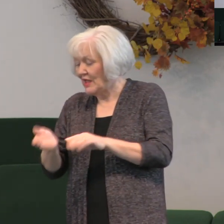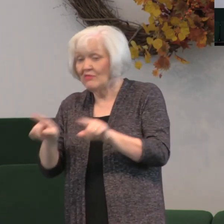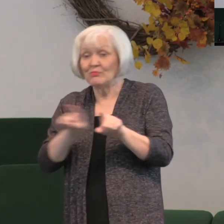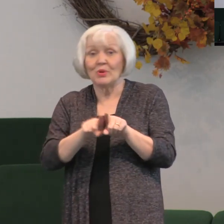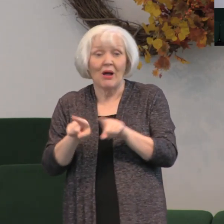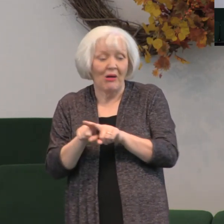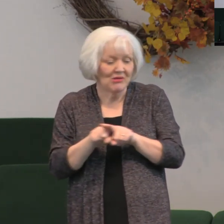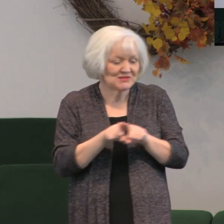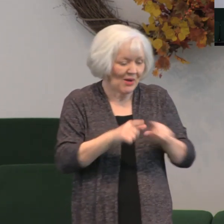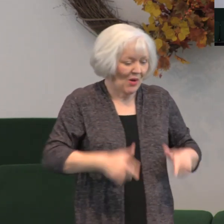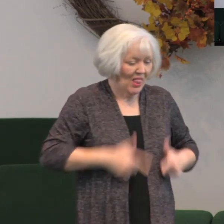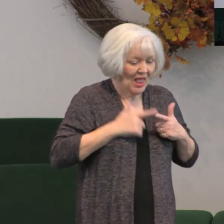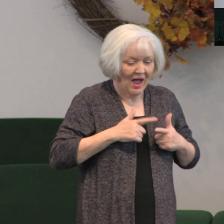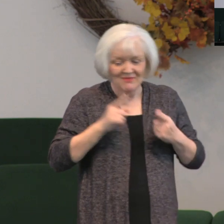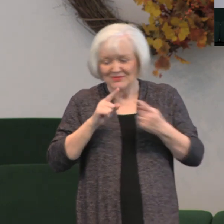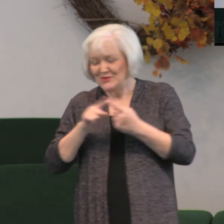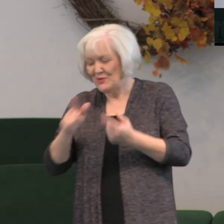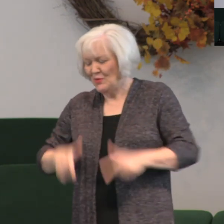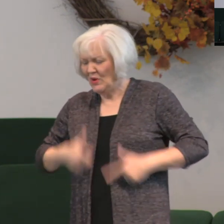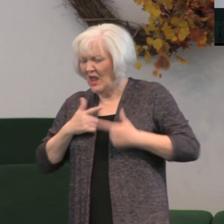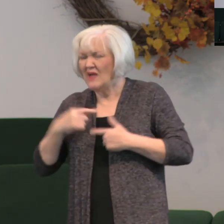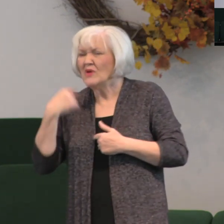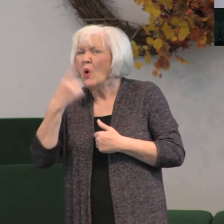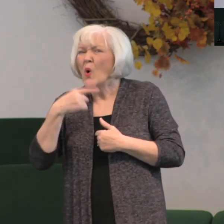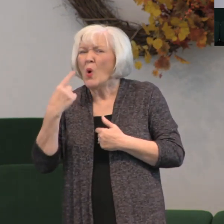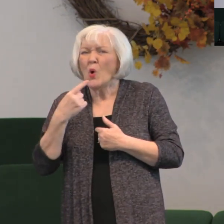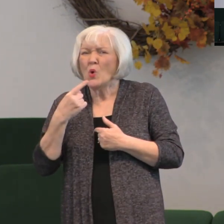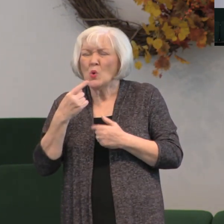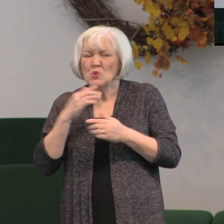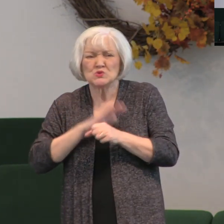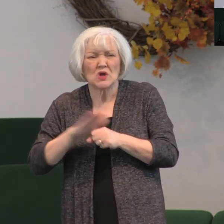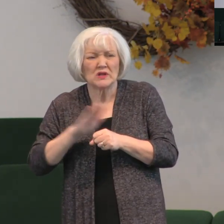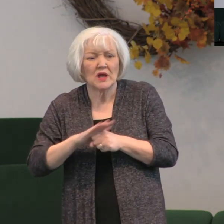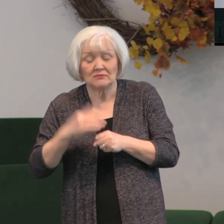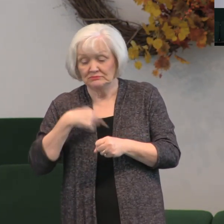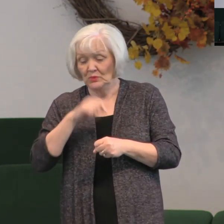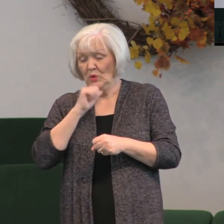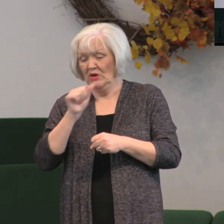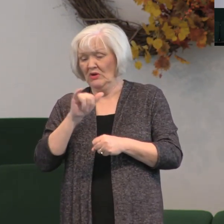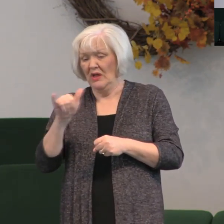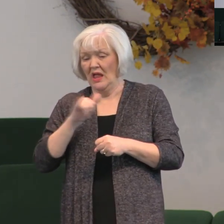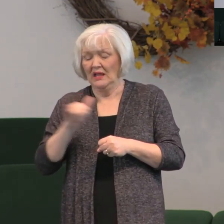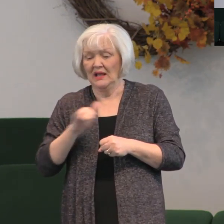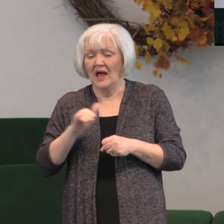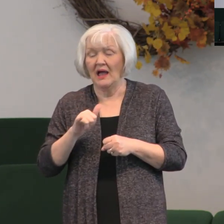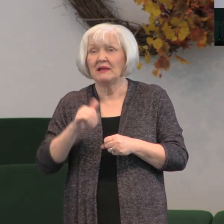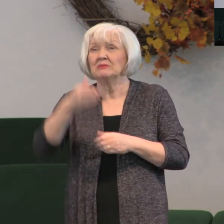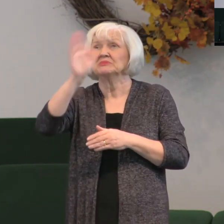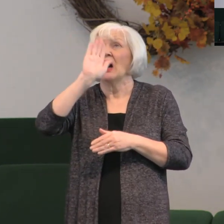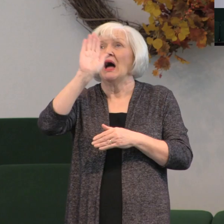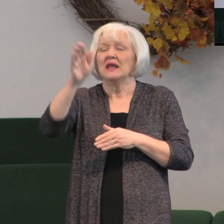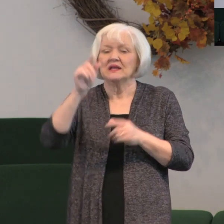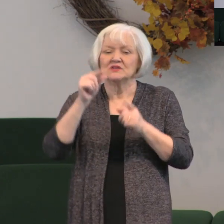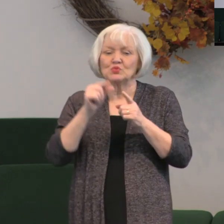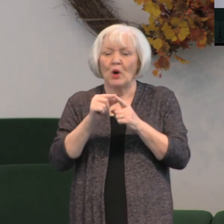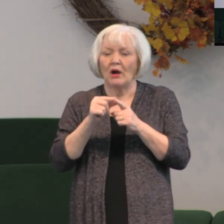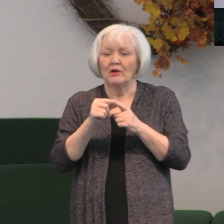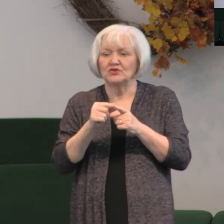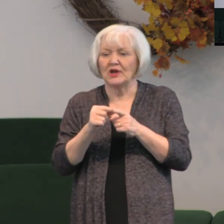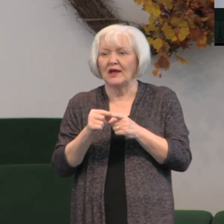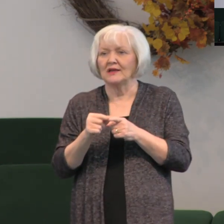Who is sufficient for these things? For we are not like so many peddlers of God's Word, but as men of